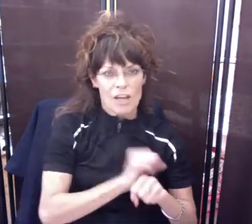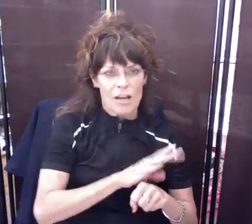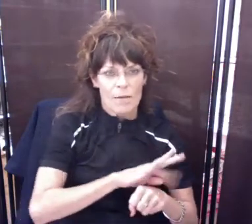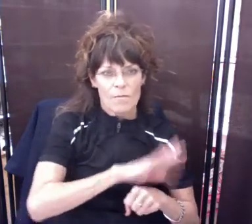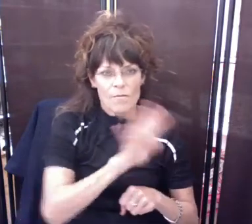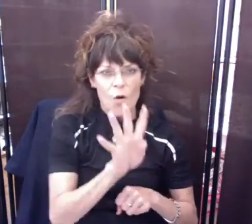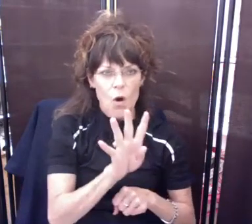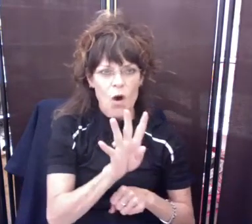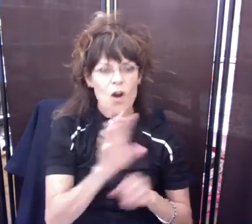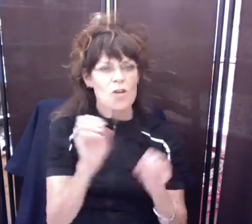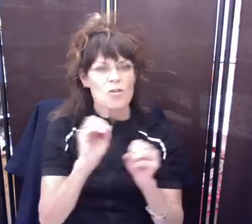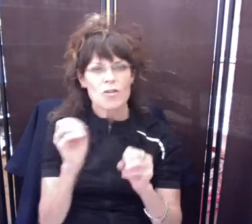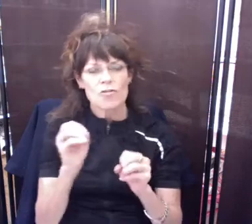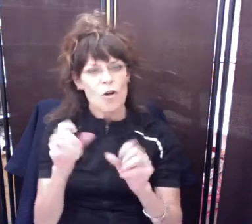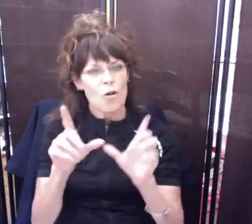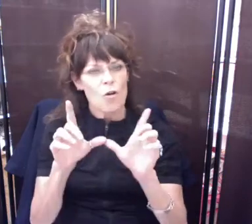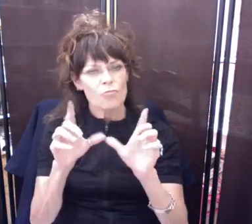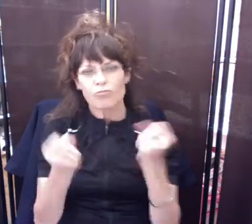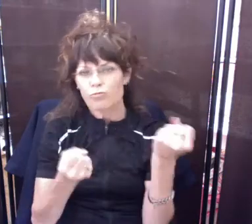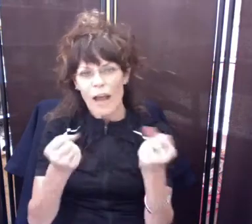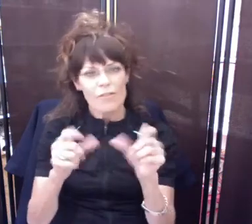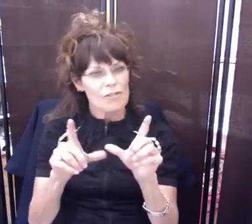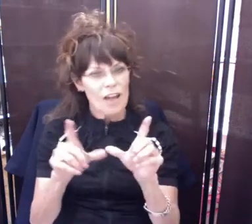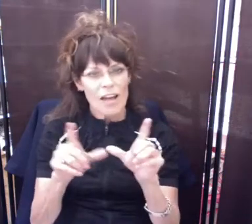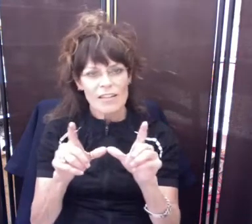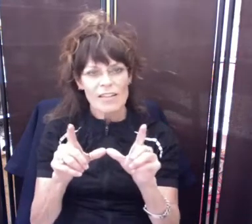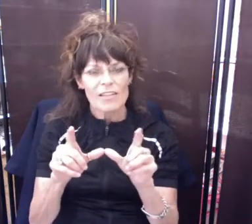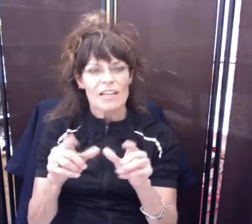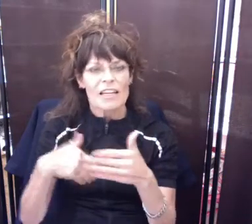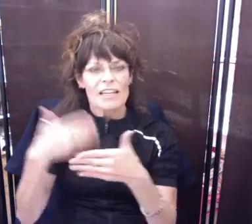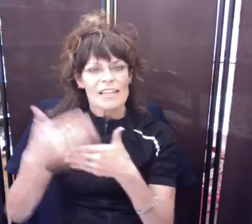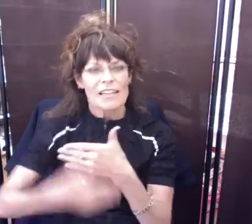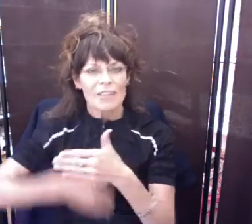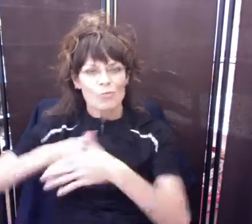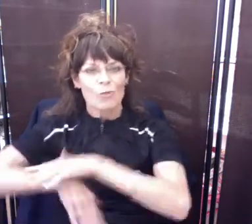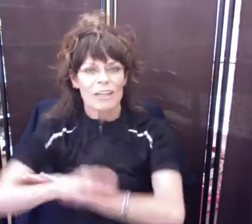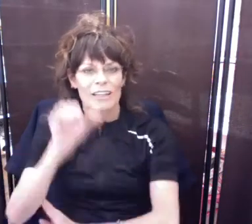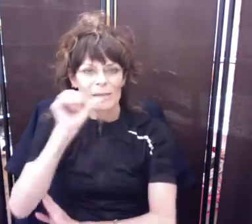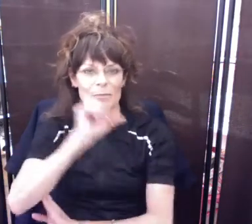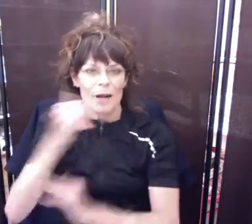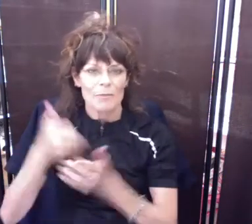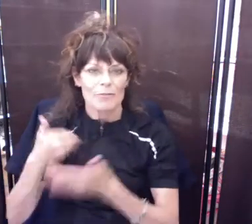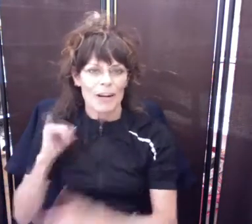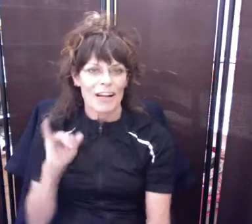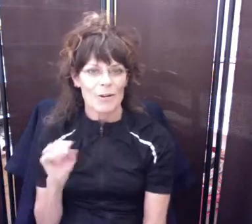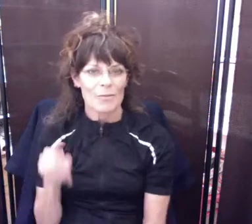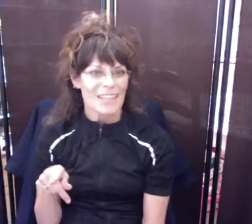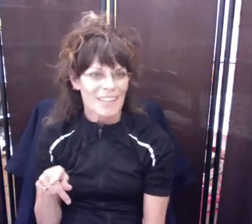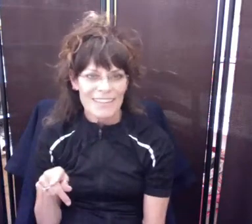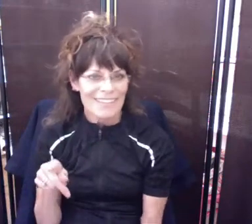in between work and IOP. What do you want? What do you want me to do? So I would show up at